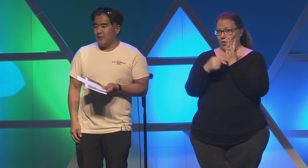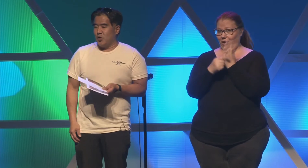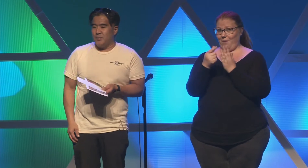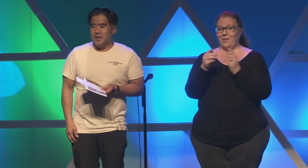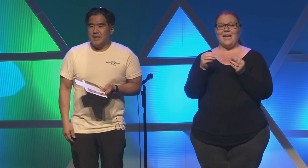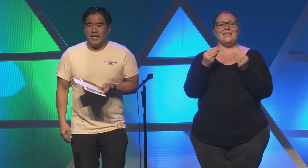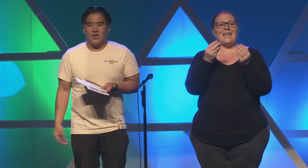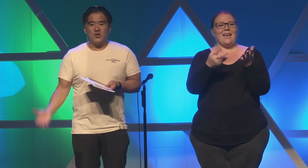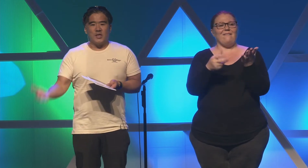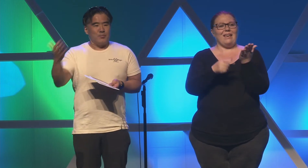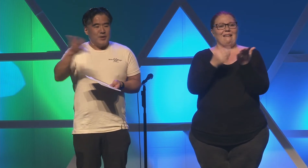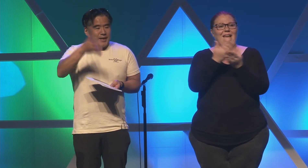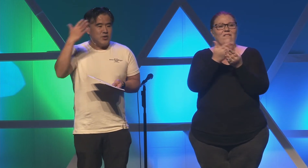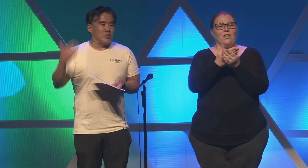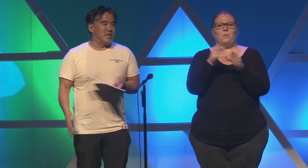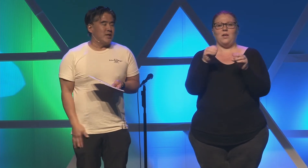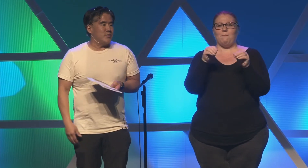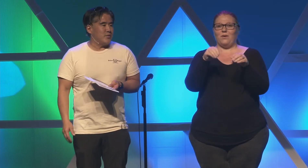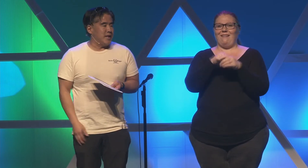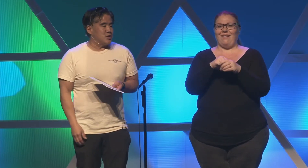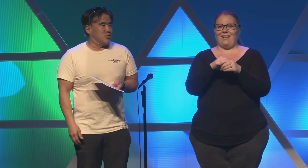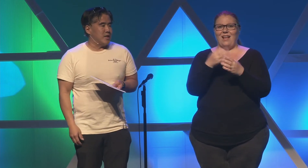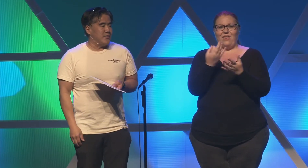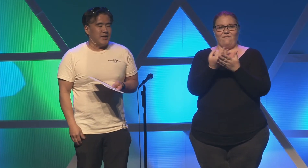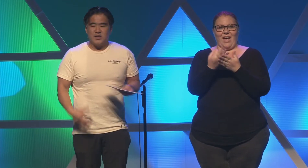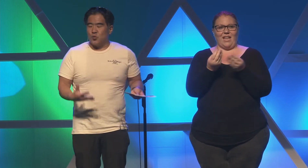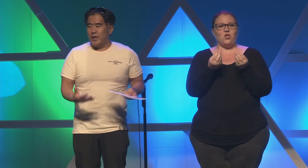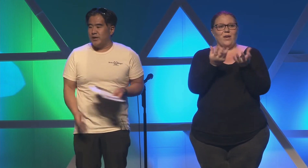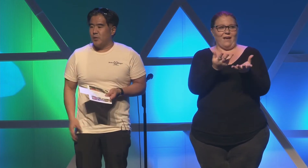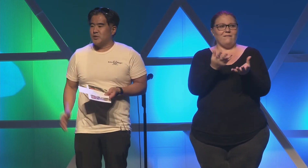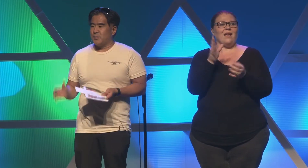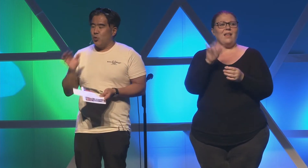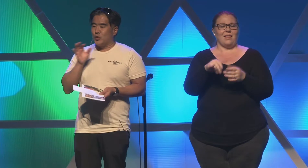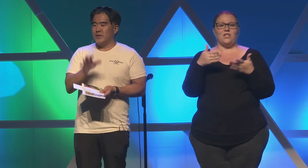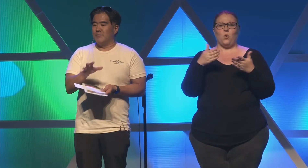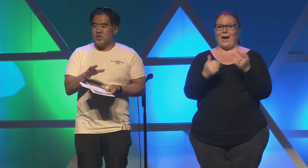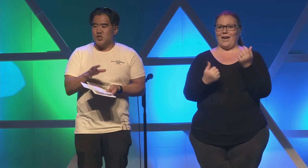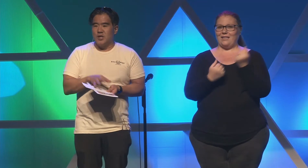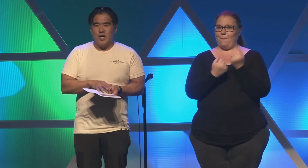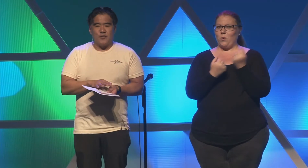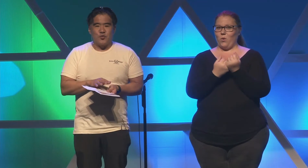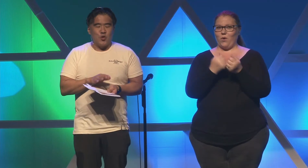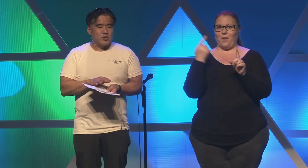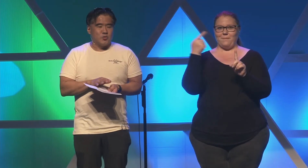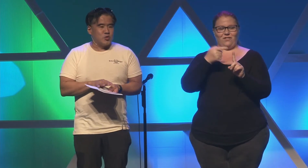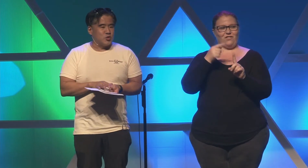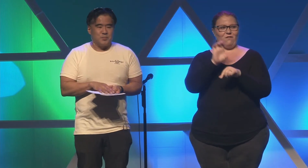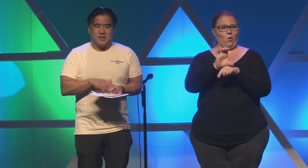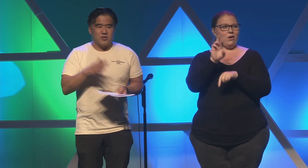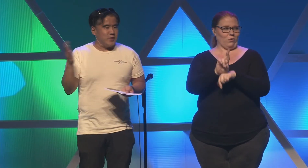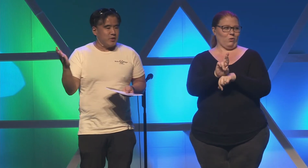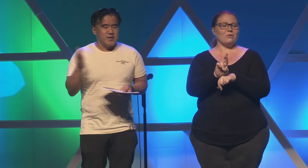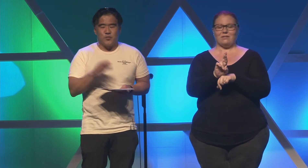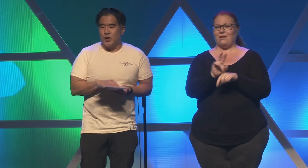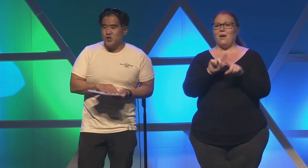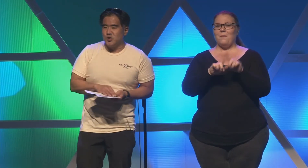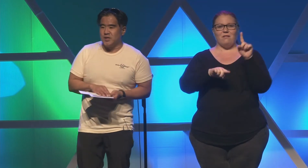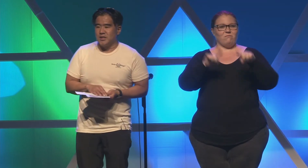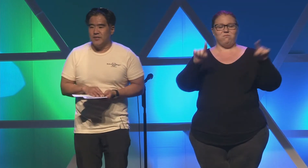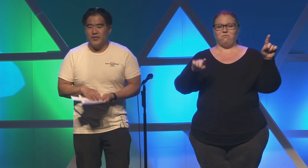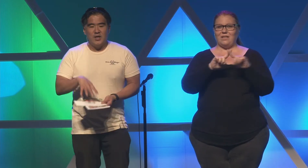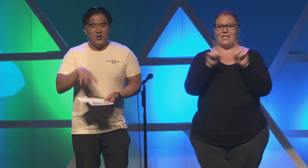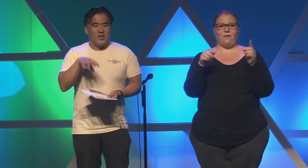giving envelope that you can put in your gift, your financial gift, and it's a way to help support the mission of Crossroads Church, but there's various different